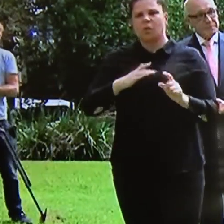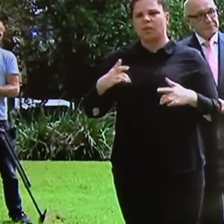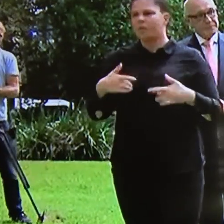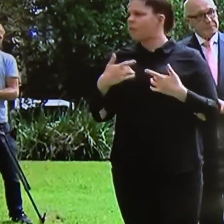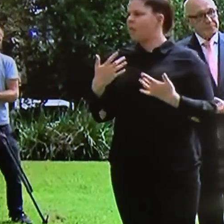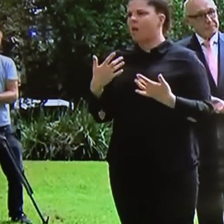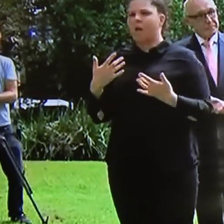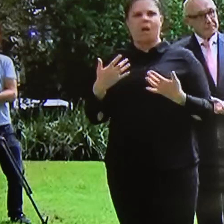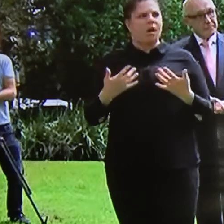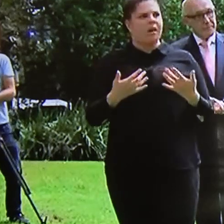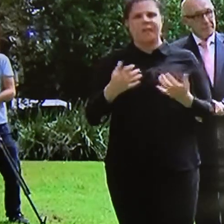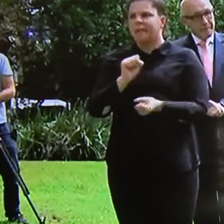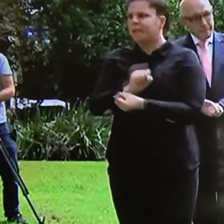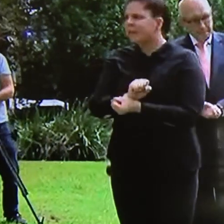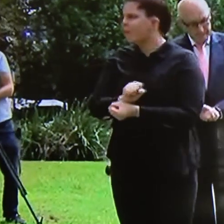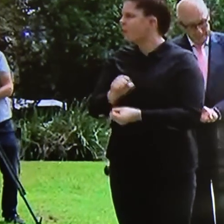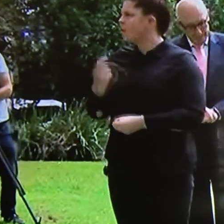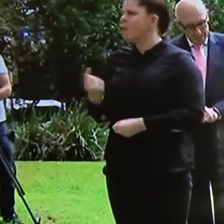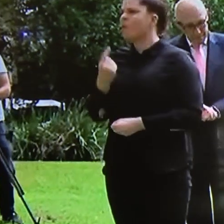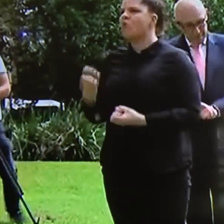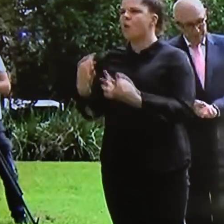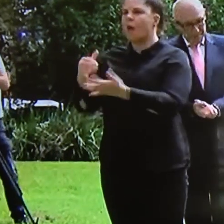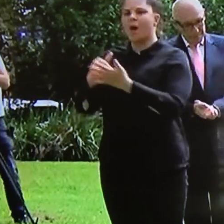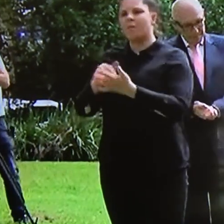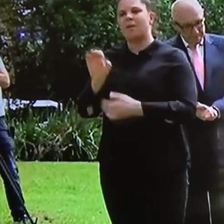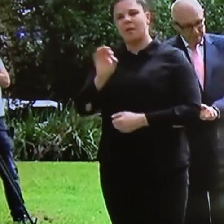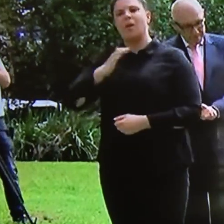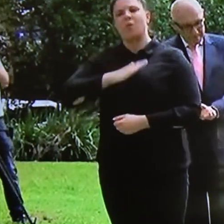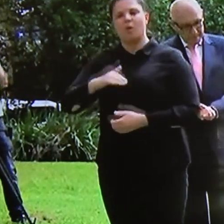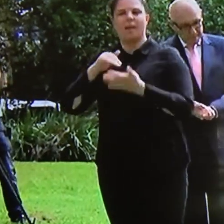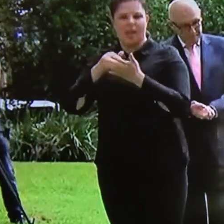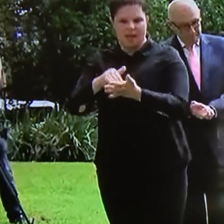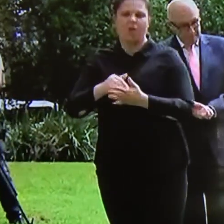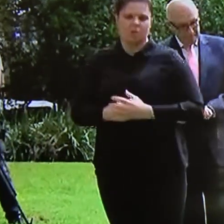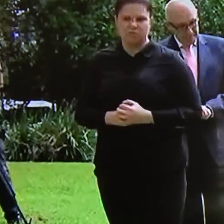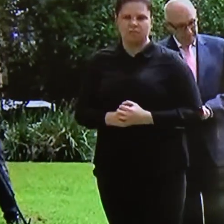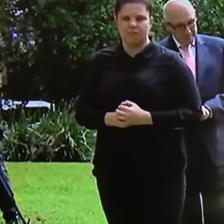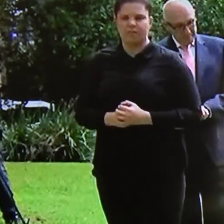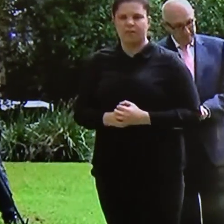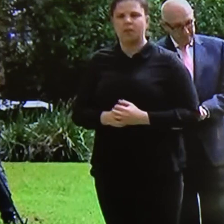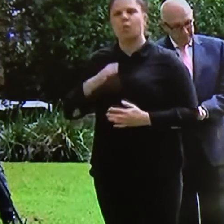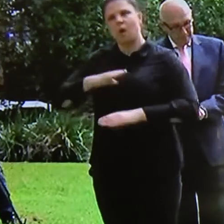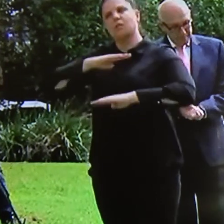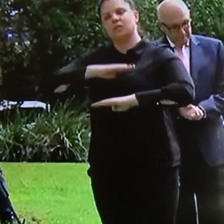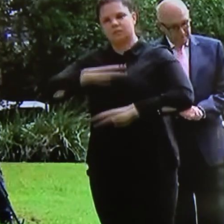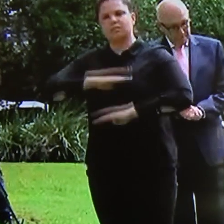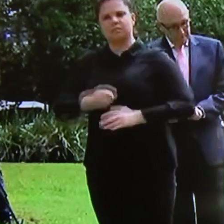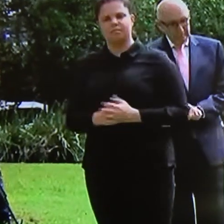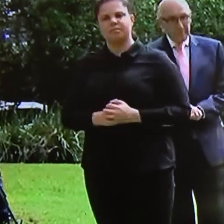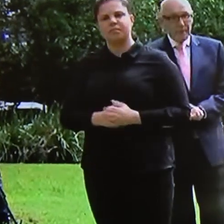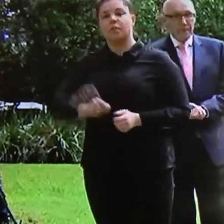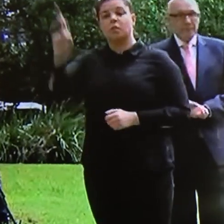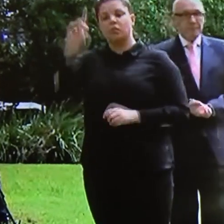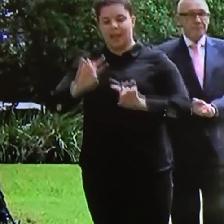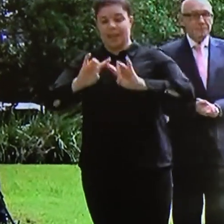from COVID-19. Today's package of assistance and support also comes with clear guidelines